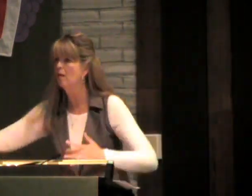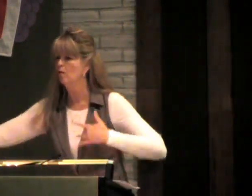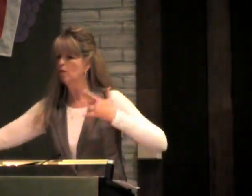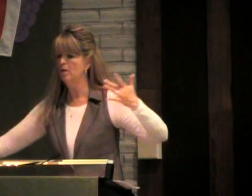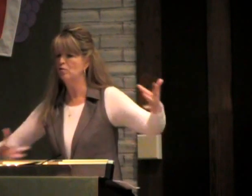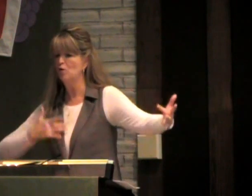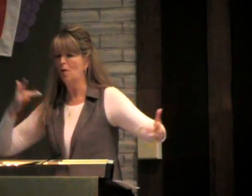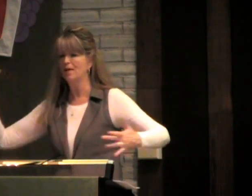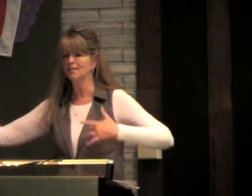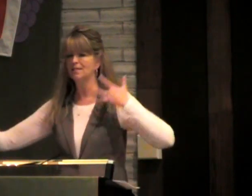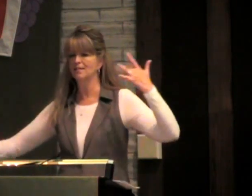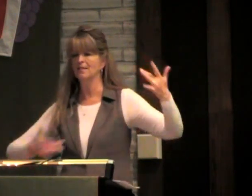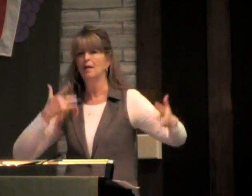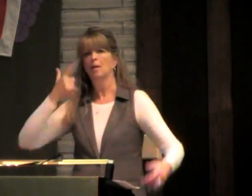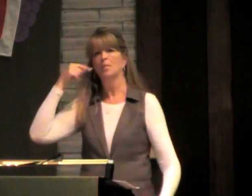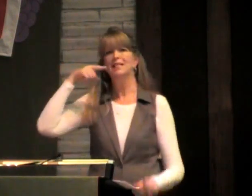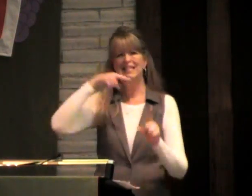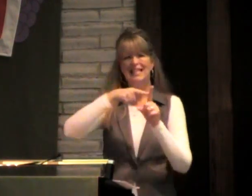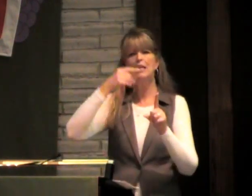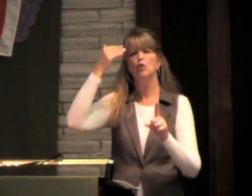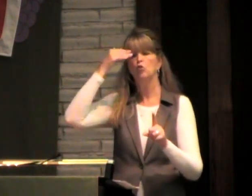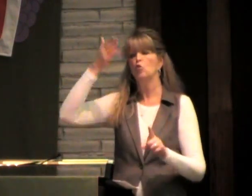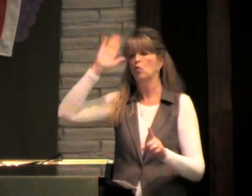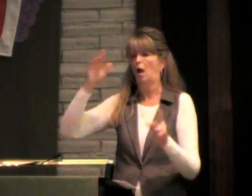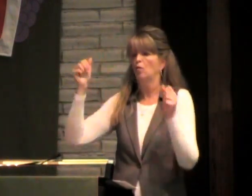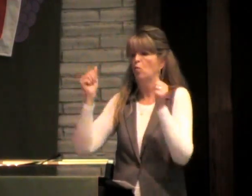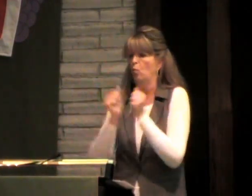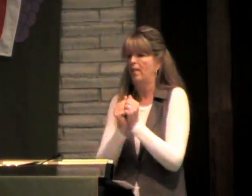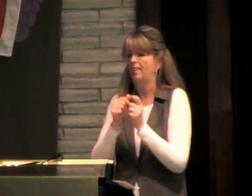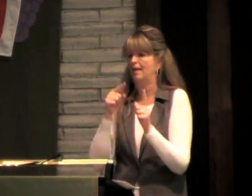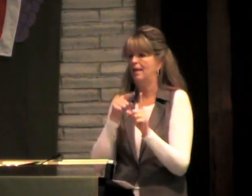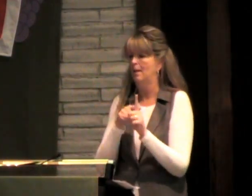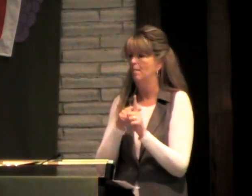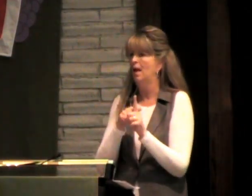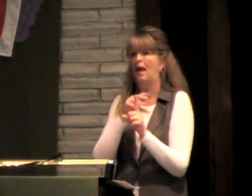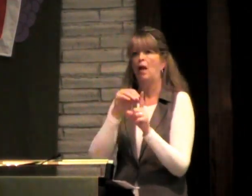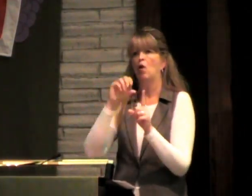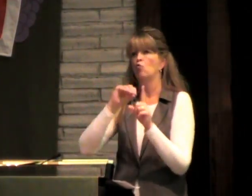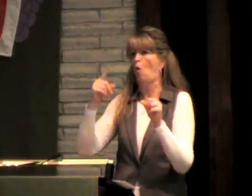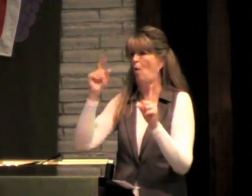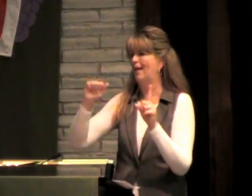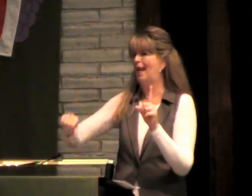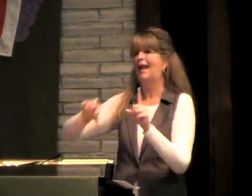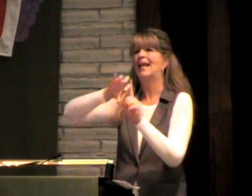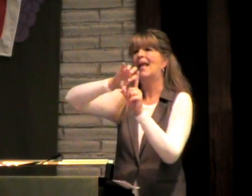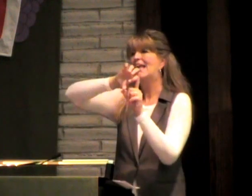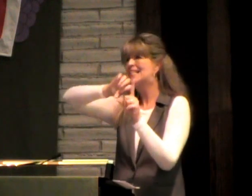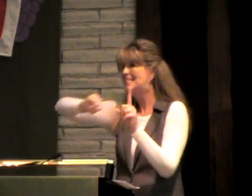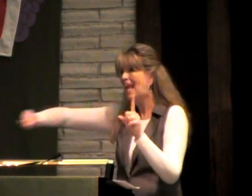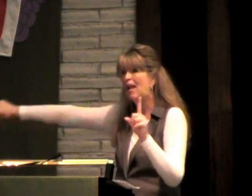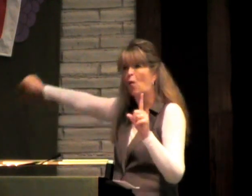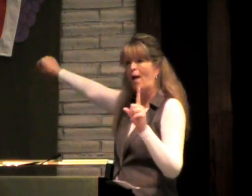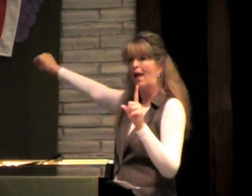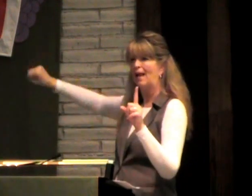we enjoy today, but Paul still rejoiced because he knew that Christ was with him and that no